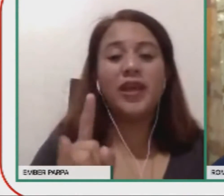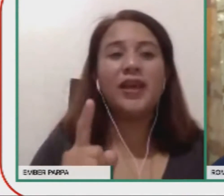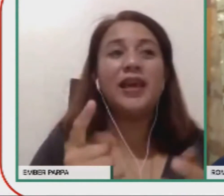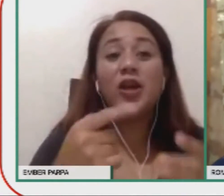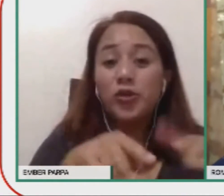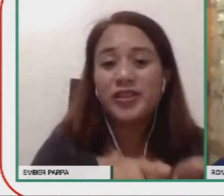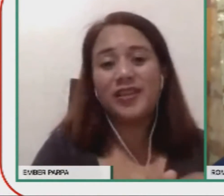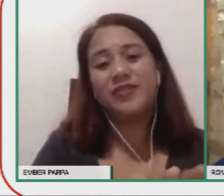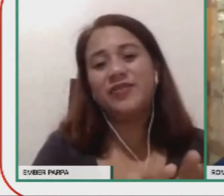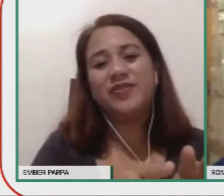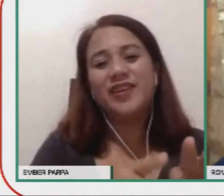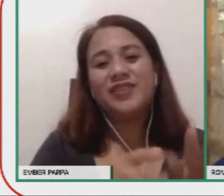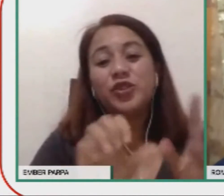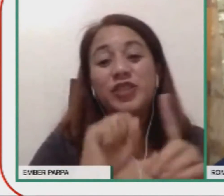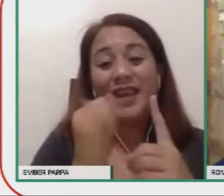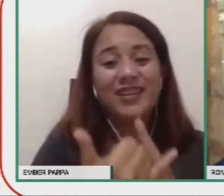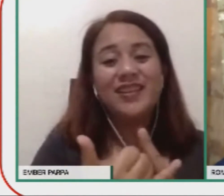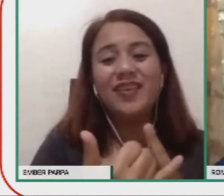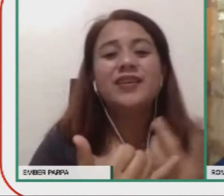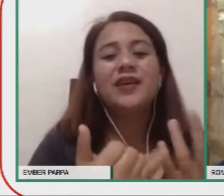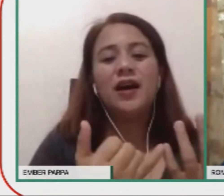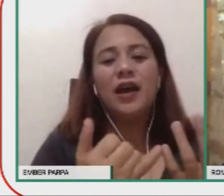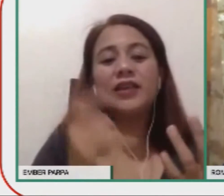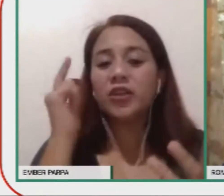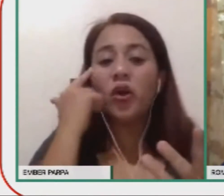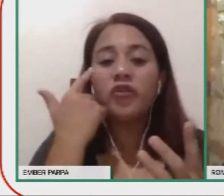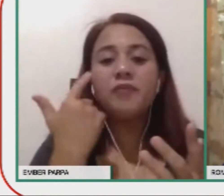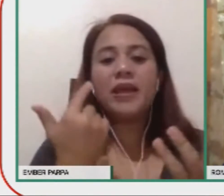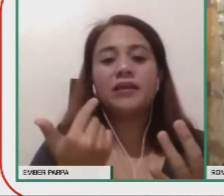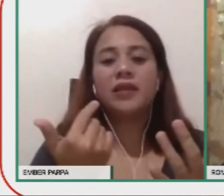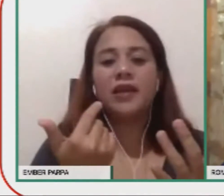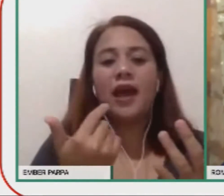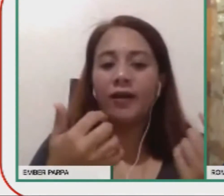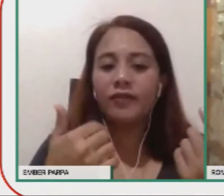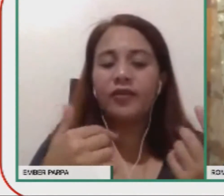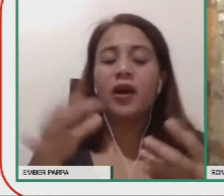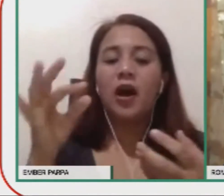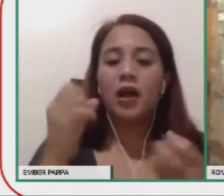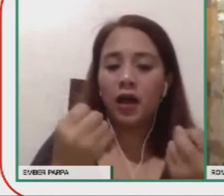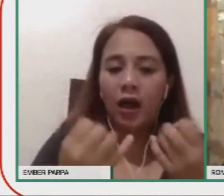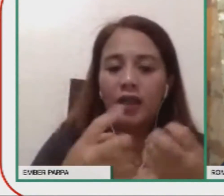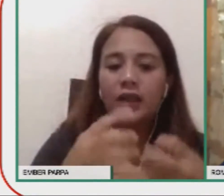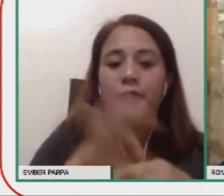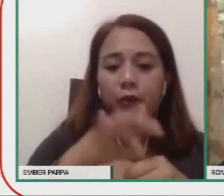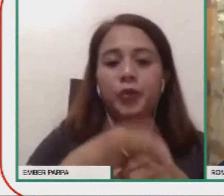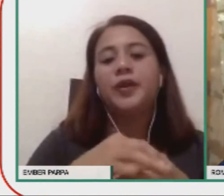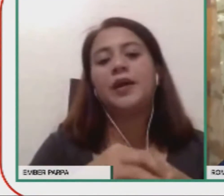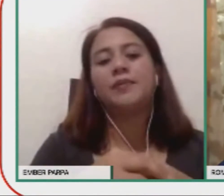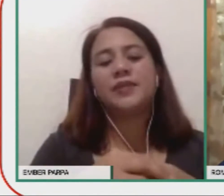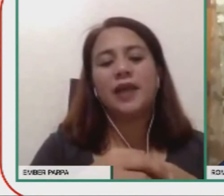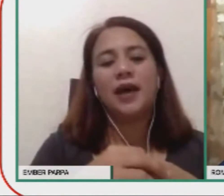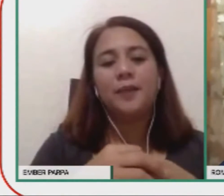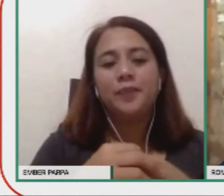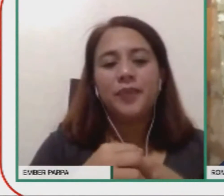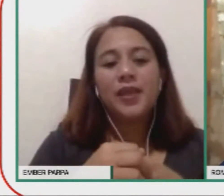we are now promoting inclusive society, no? I think the government have a lot of